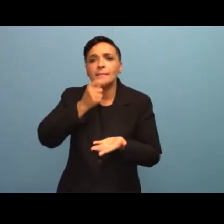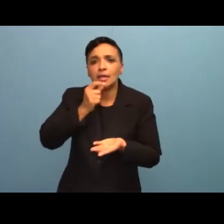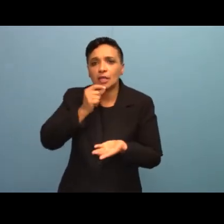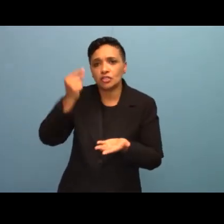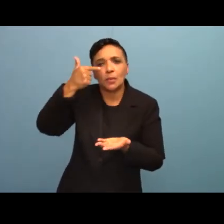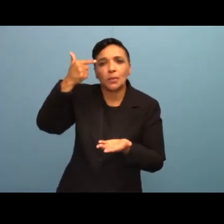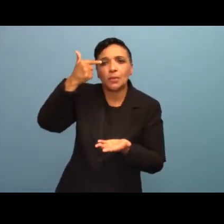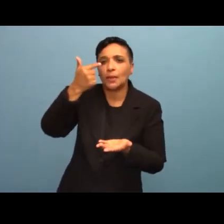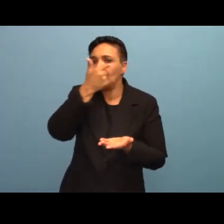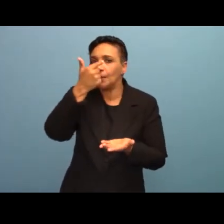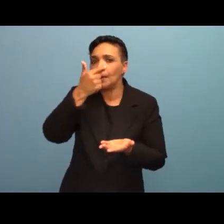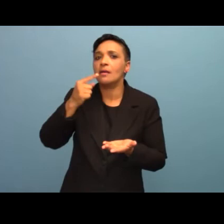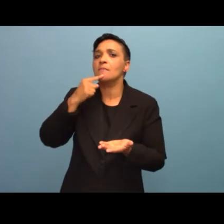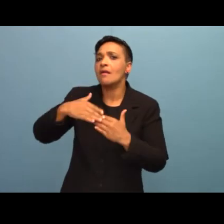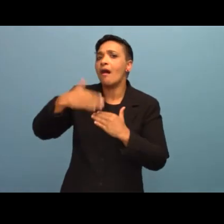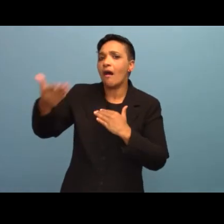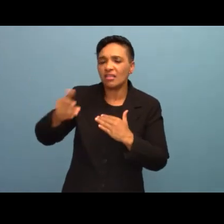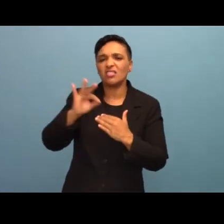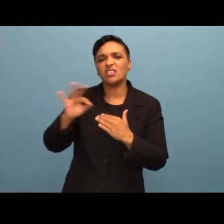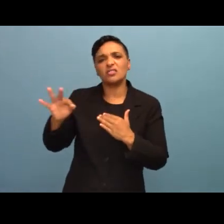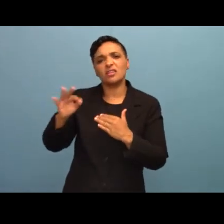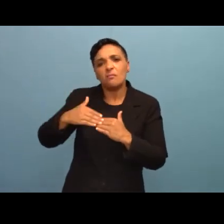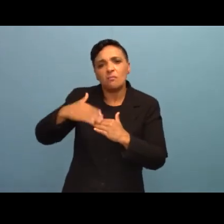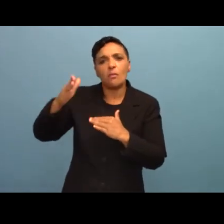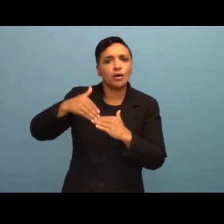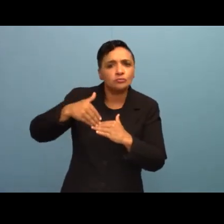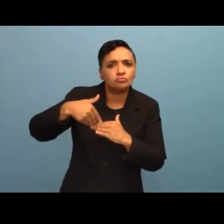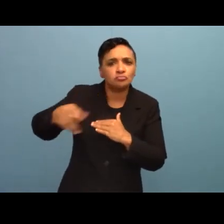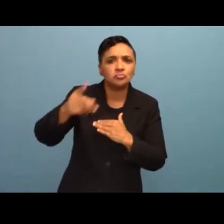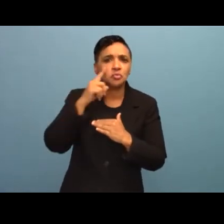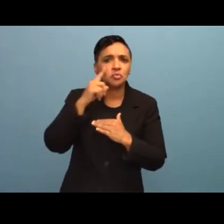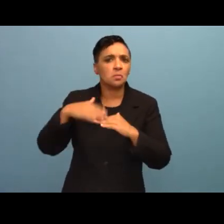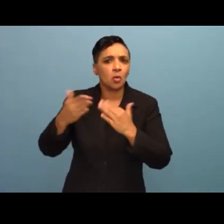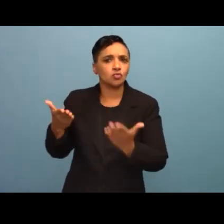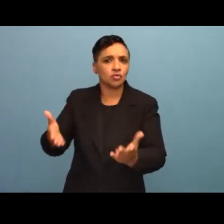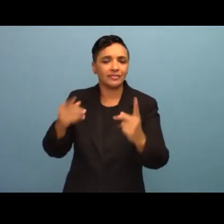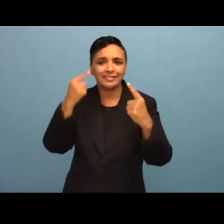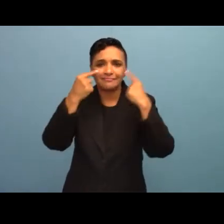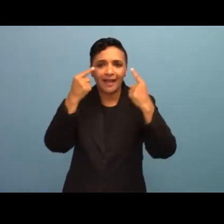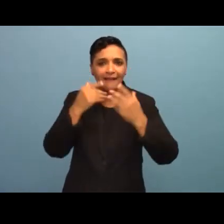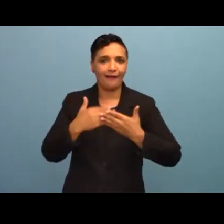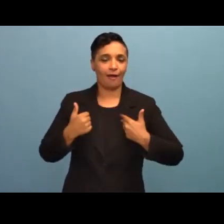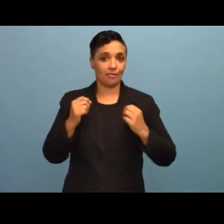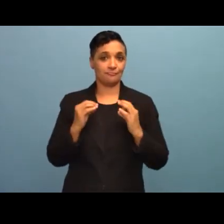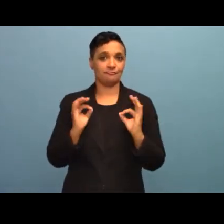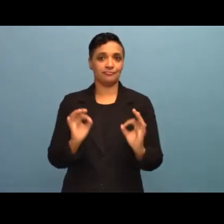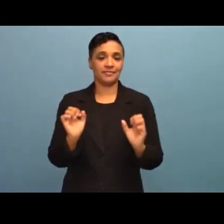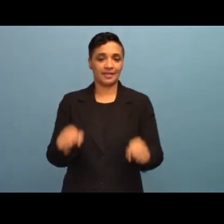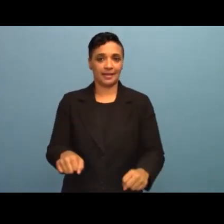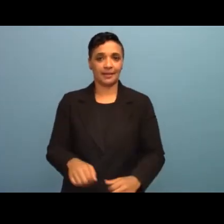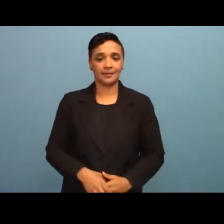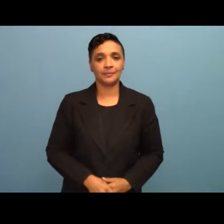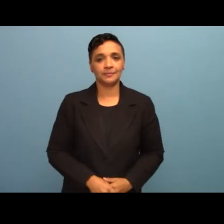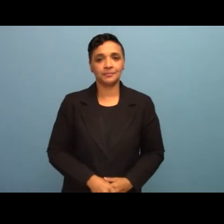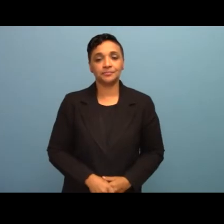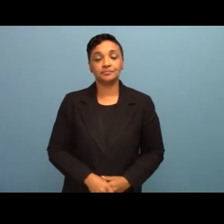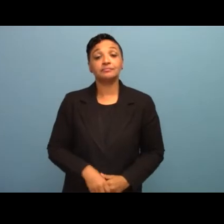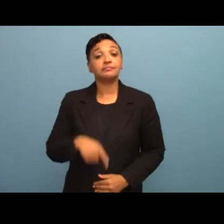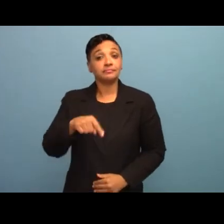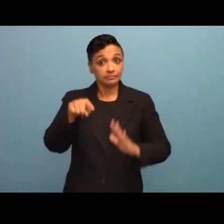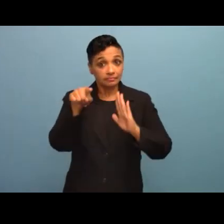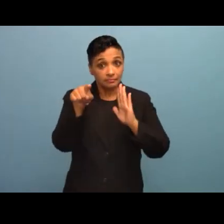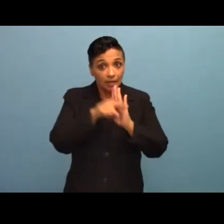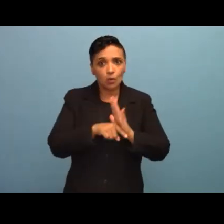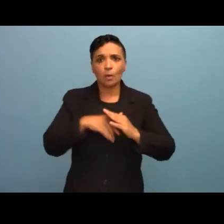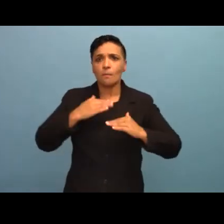were referred for further ophthalmic services. An extension of this program will translate into